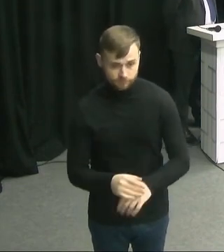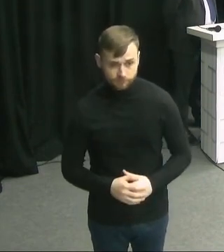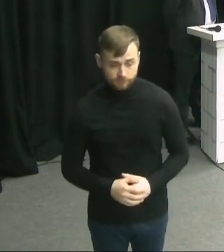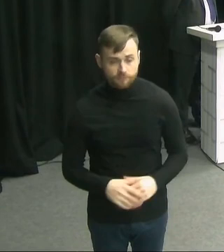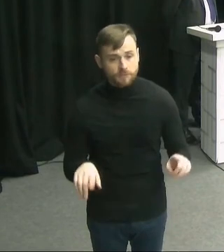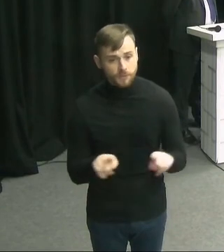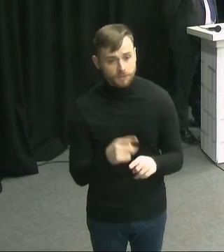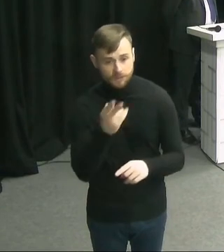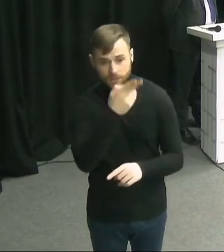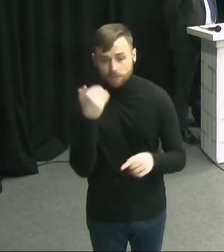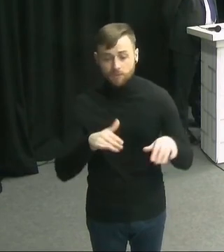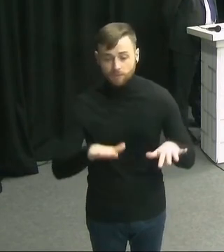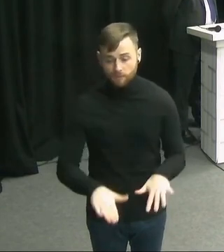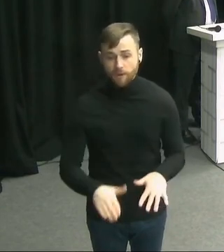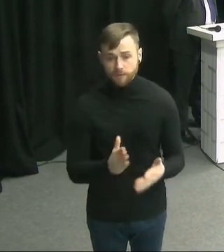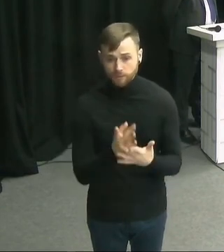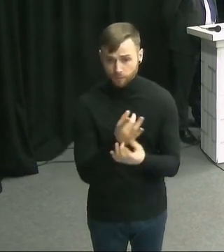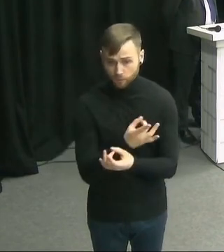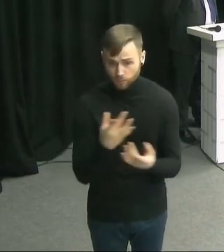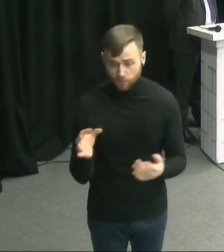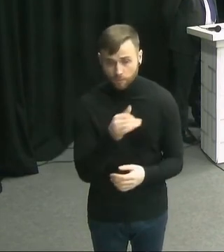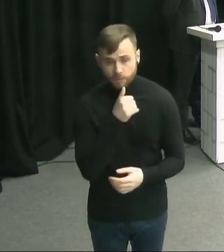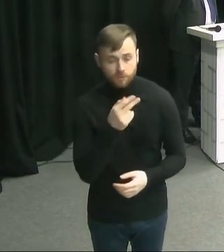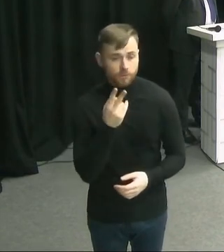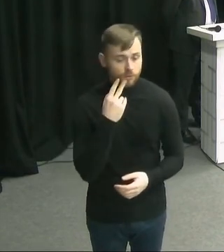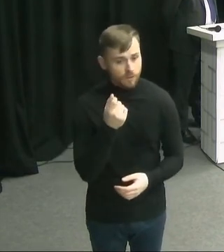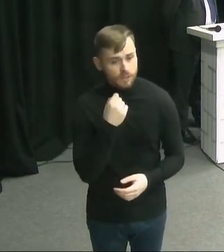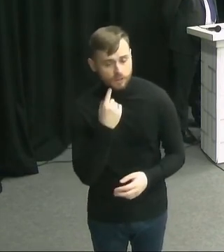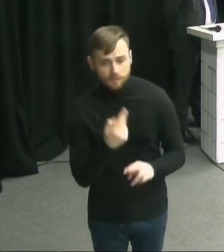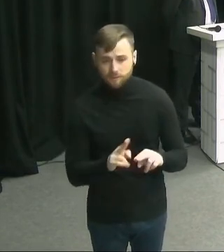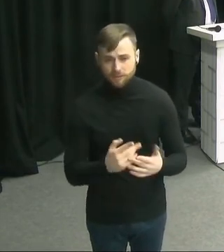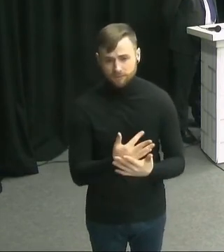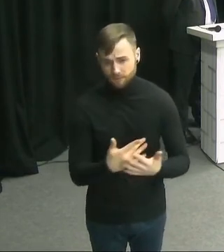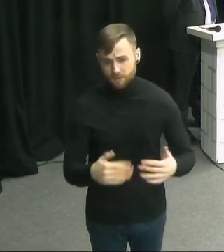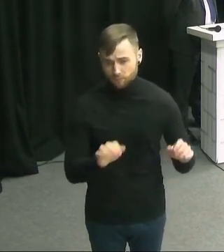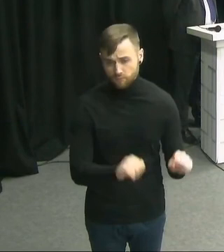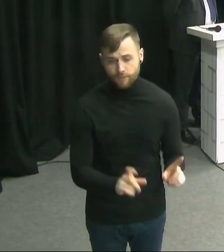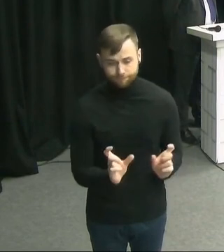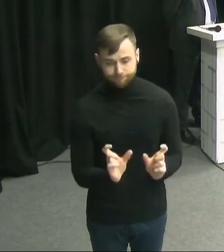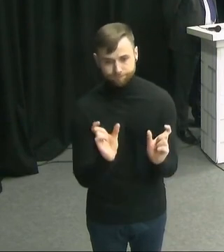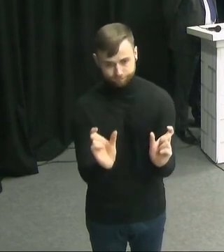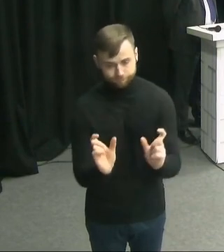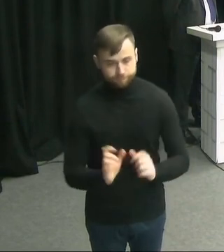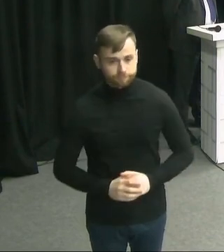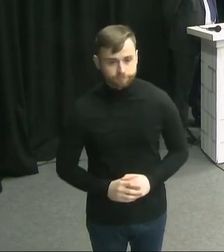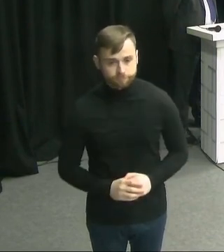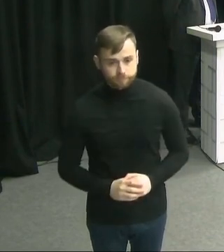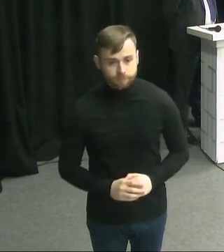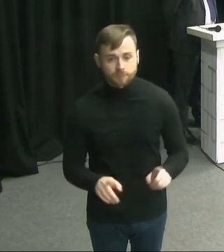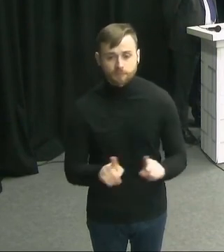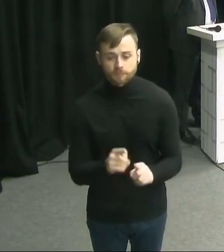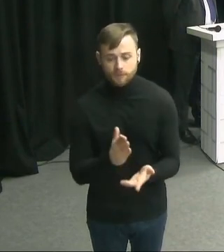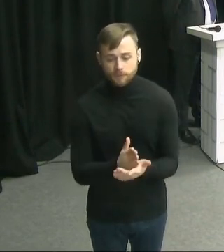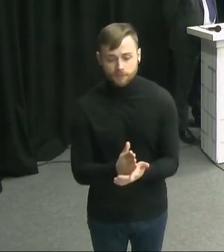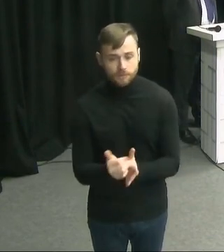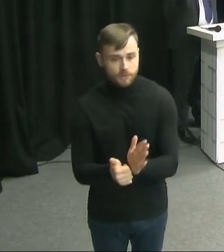can be made, and we can fight against bad habits in Lithuania. So a solution could